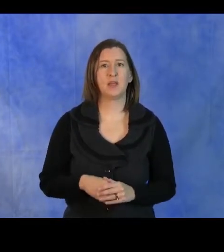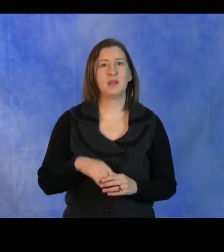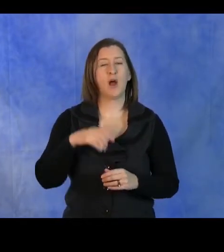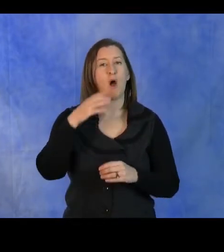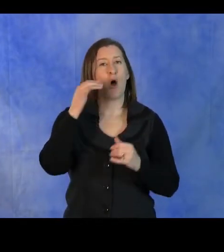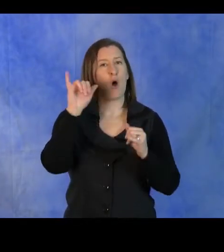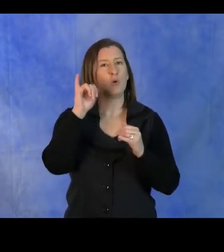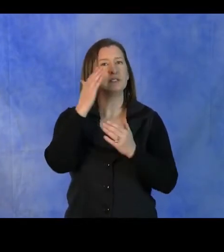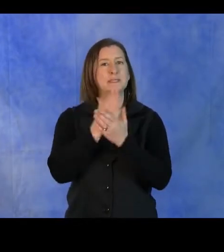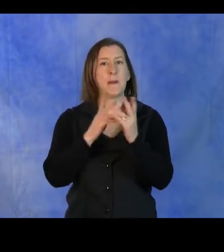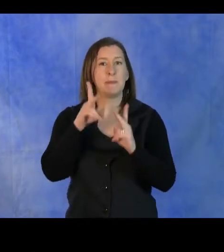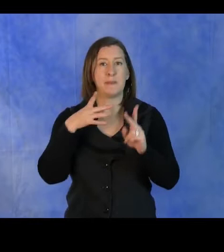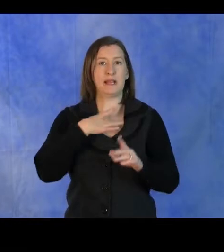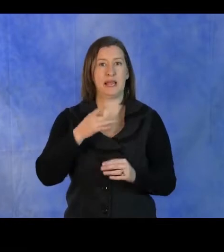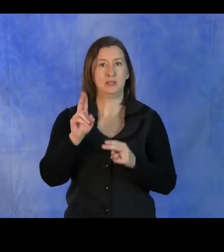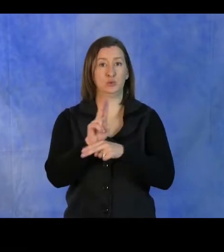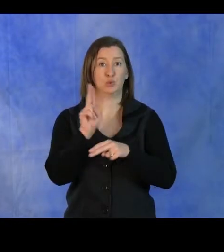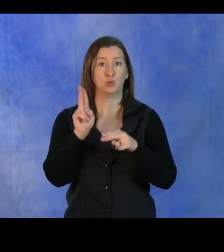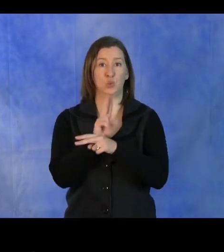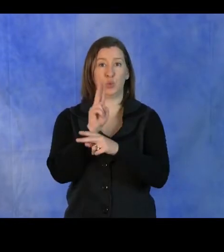I'll discuss that more later.